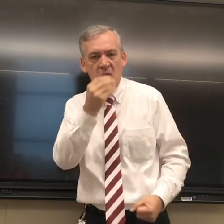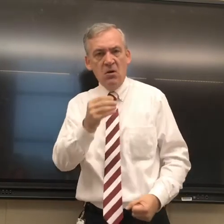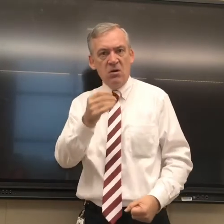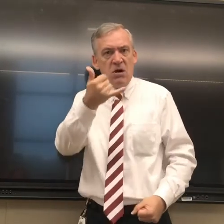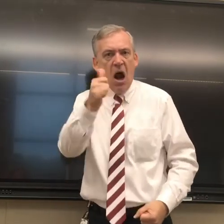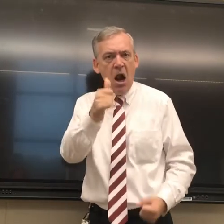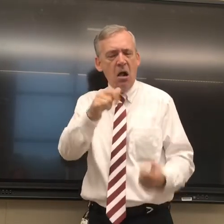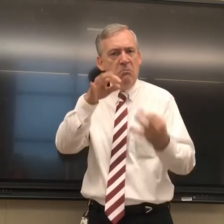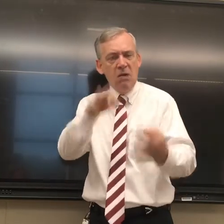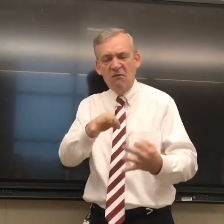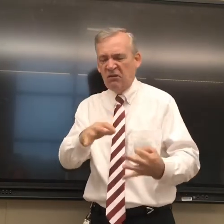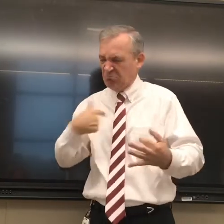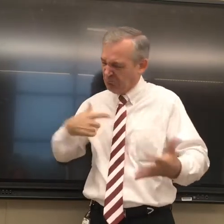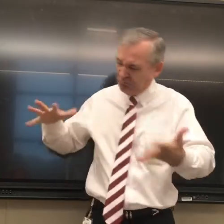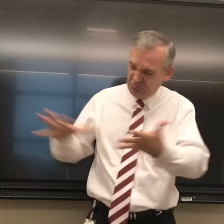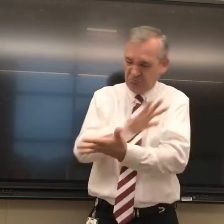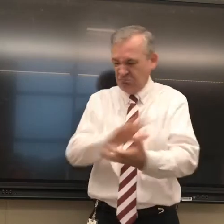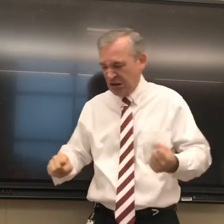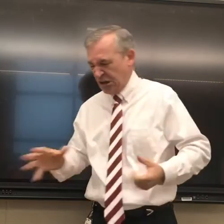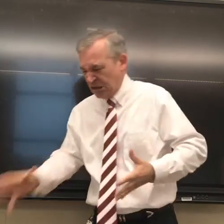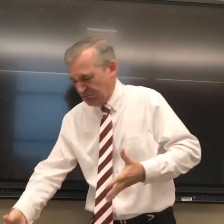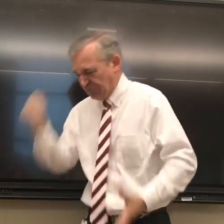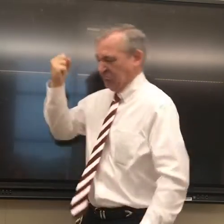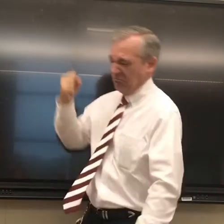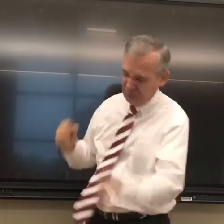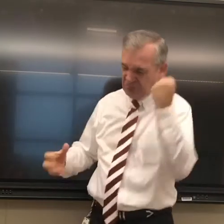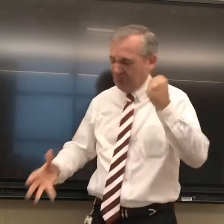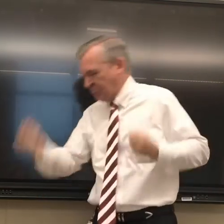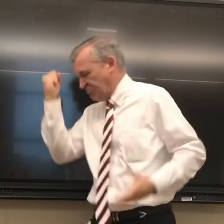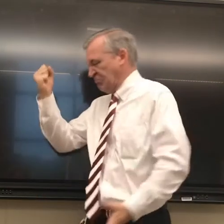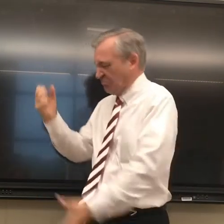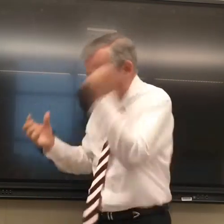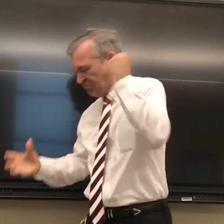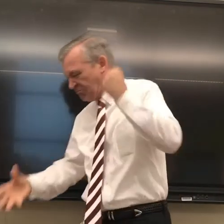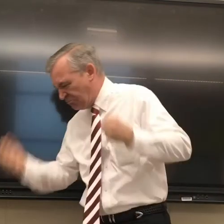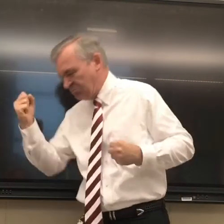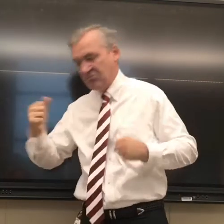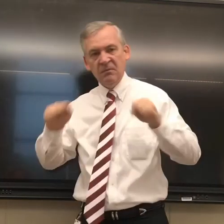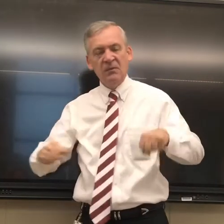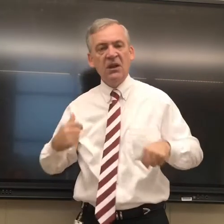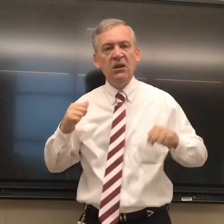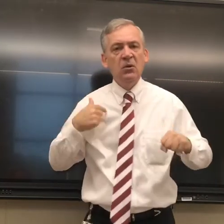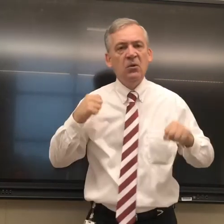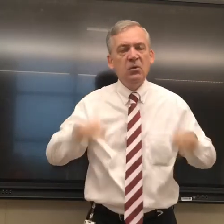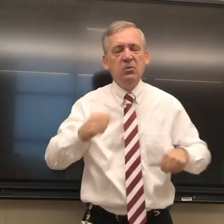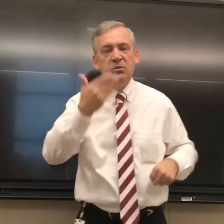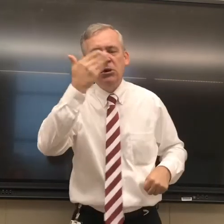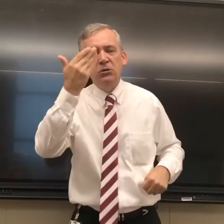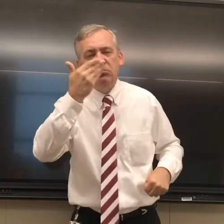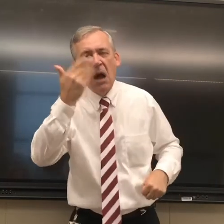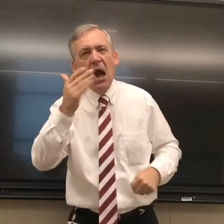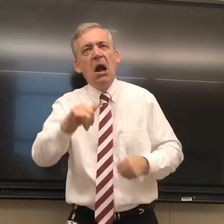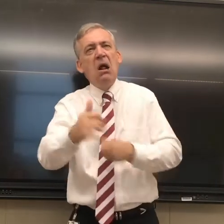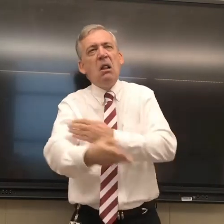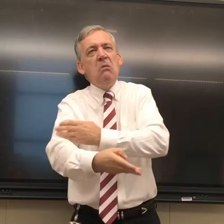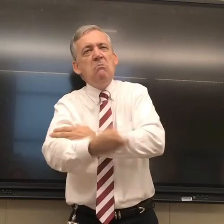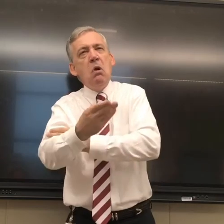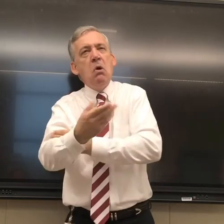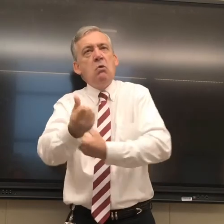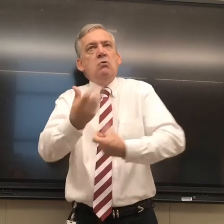The fresh smell of early morning and of dew-soaked marigolds spurred me on